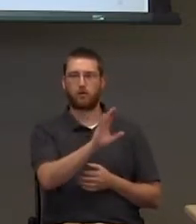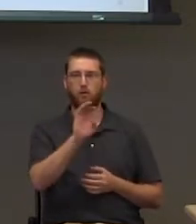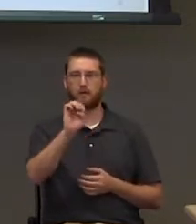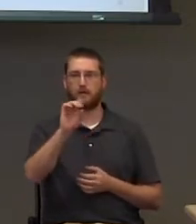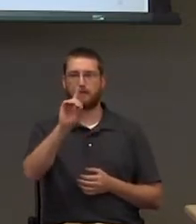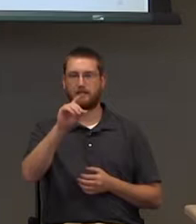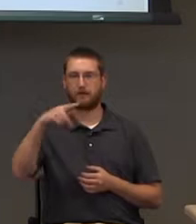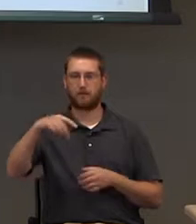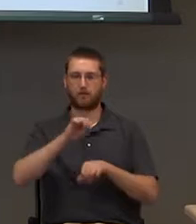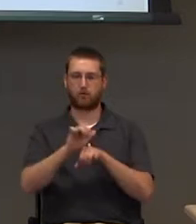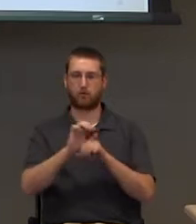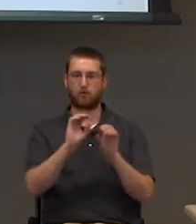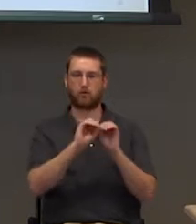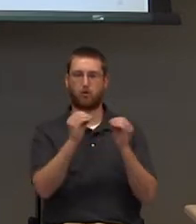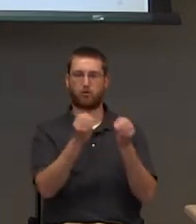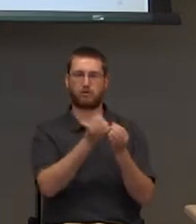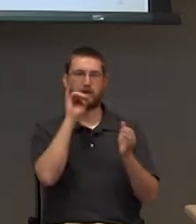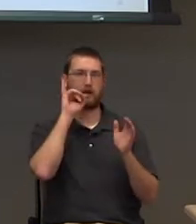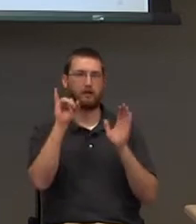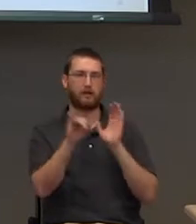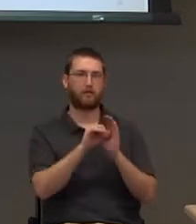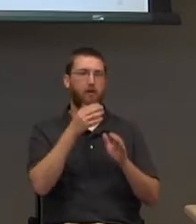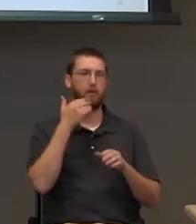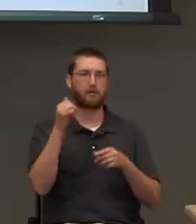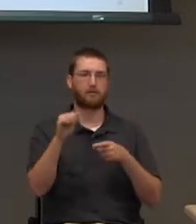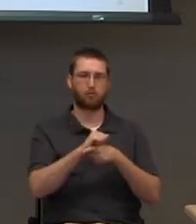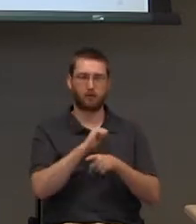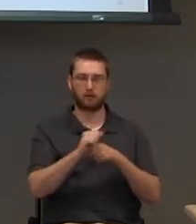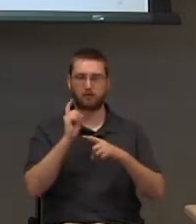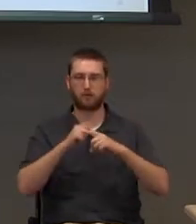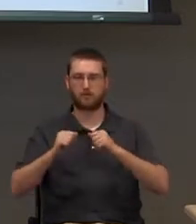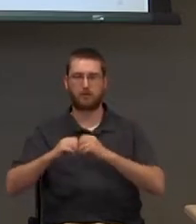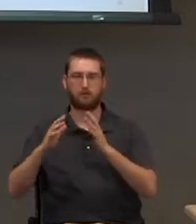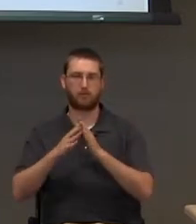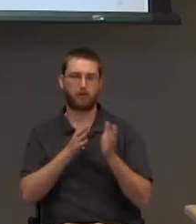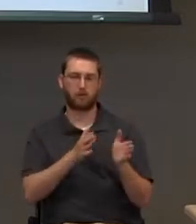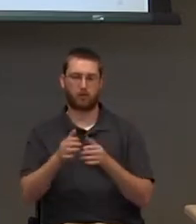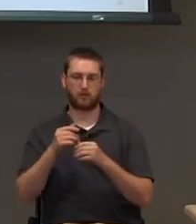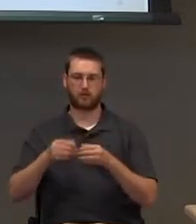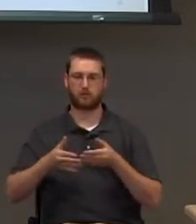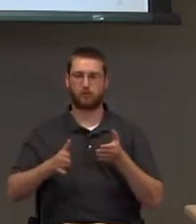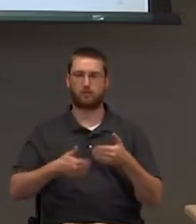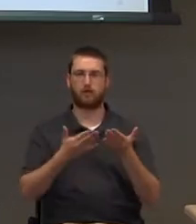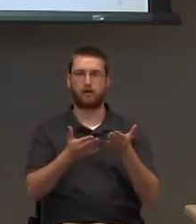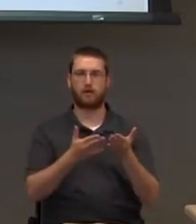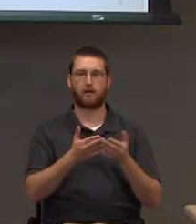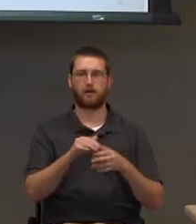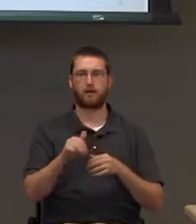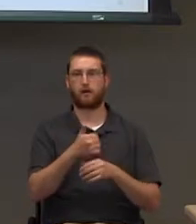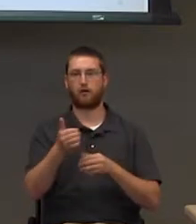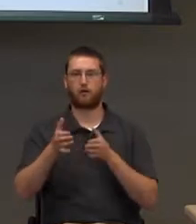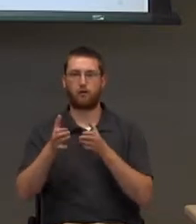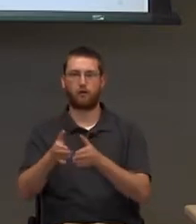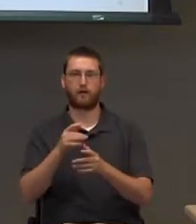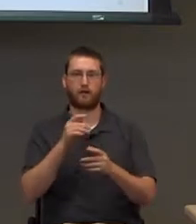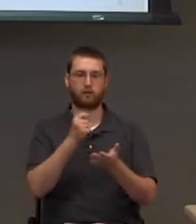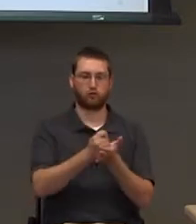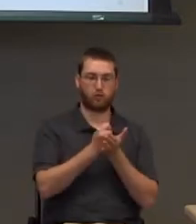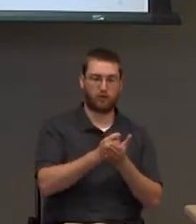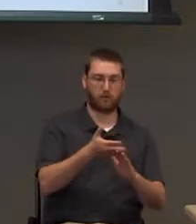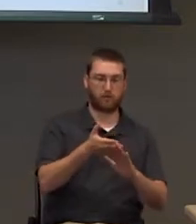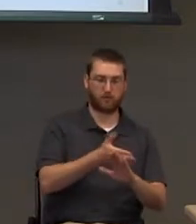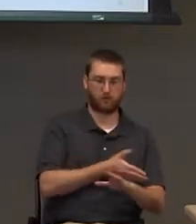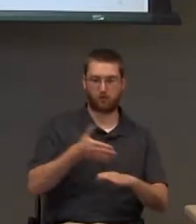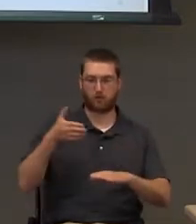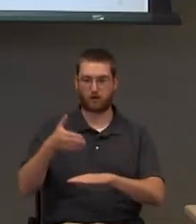should be working with these organizations to identify best practices and implement ways to provide alternatives for folks going through treatment or before folks need